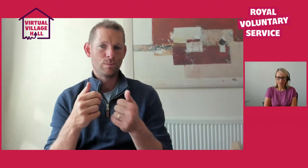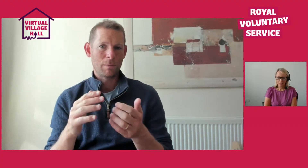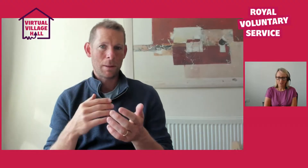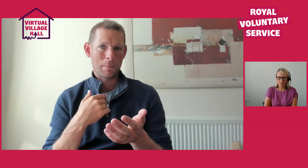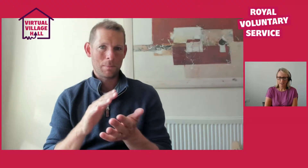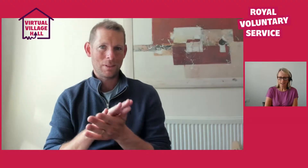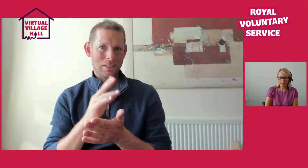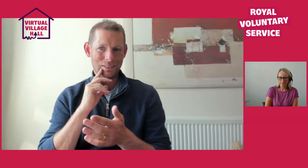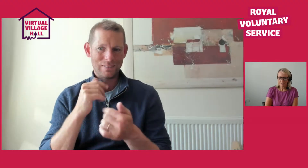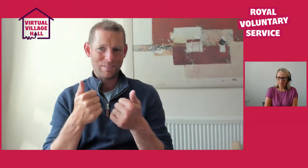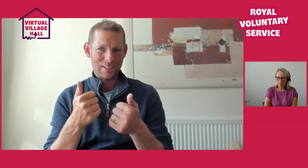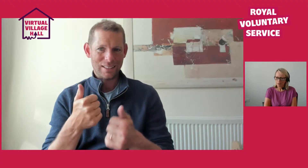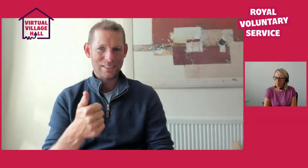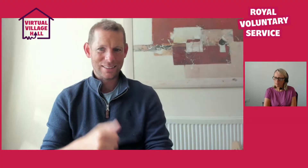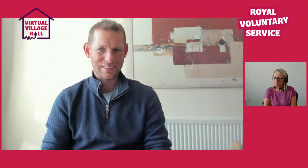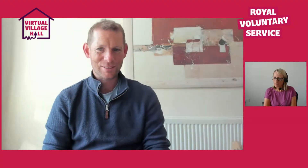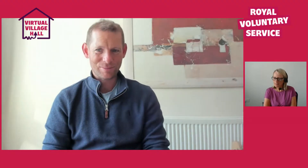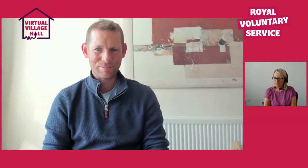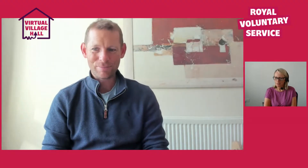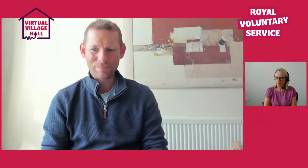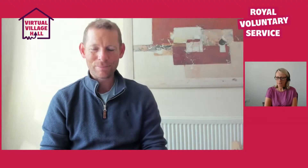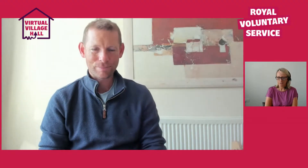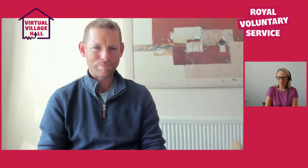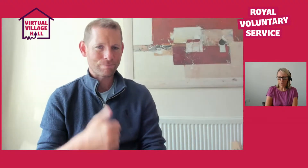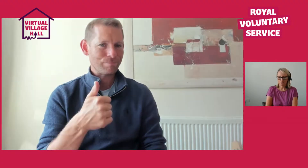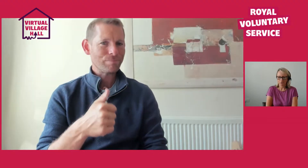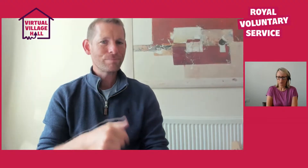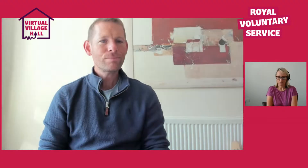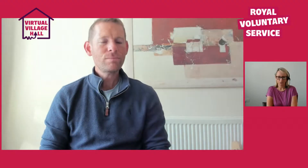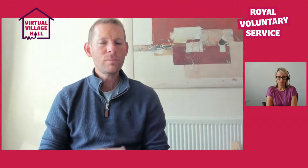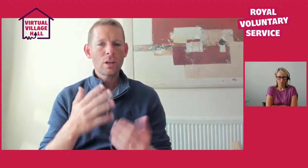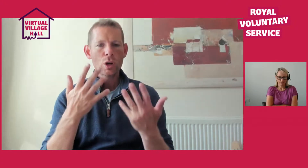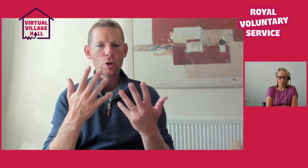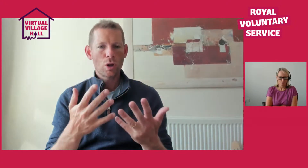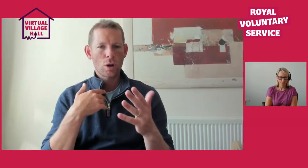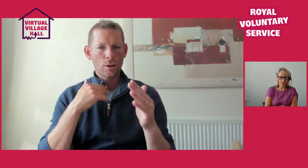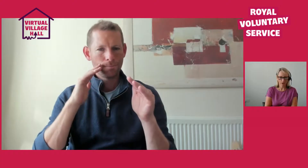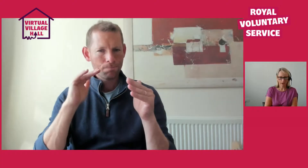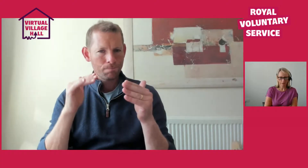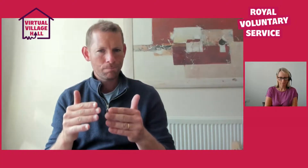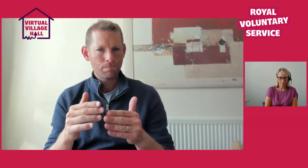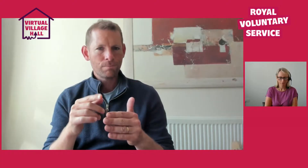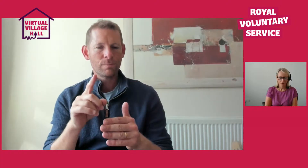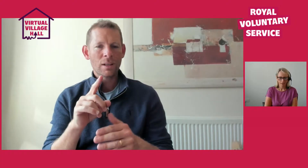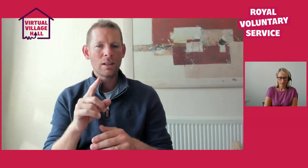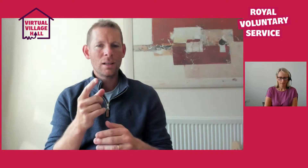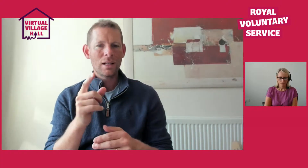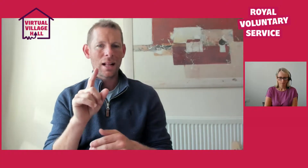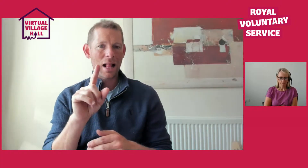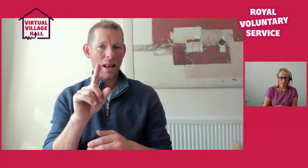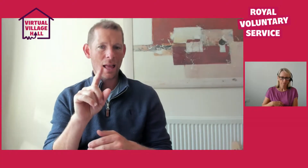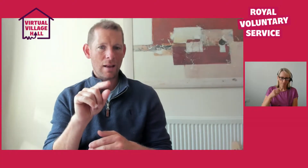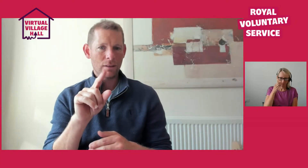Oh, Kellyanne's just saying, I'm pleased to hear that you got him to drop the stones. Hopefully he's okay.